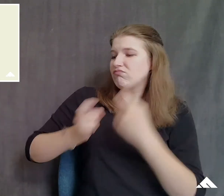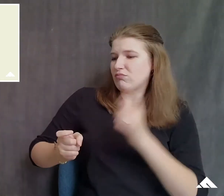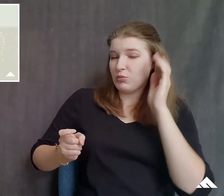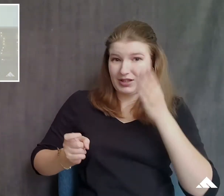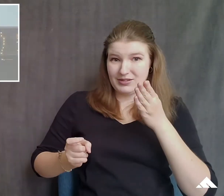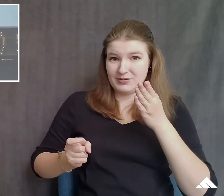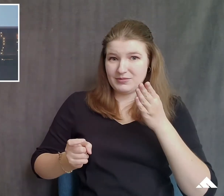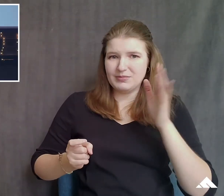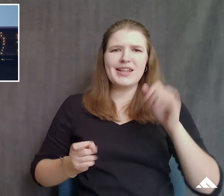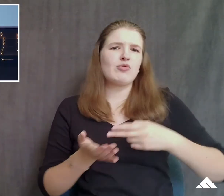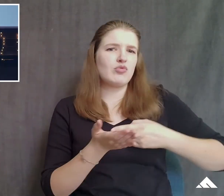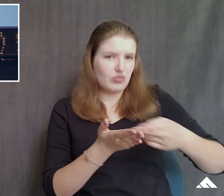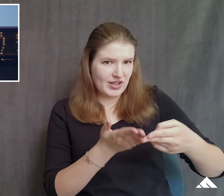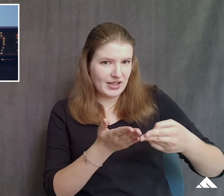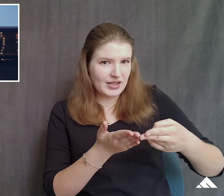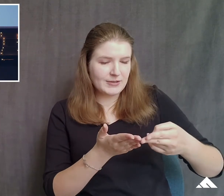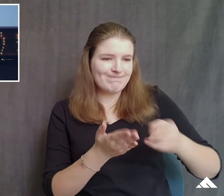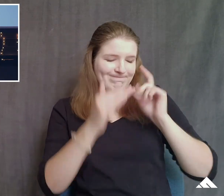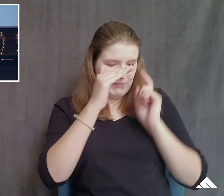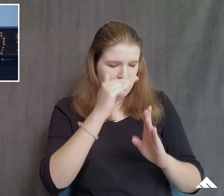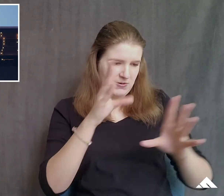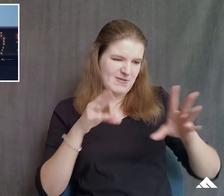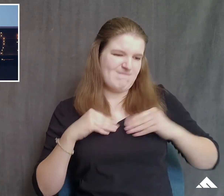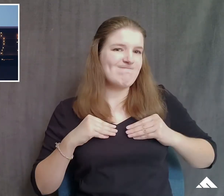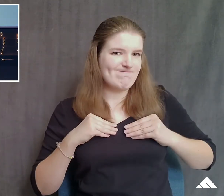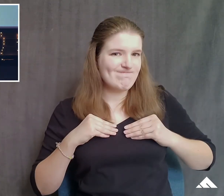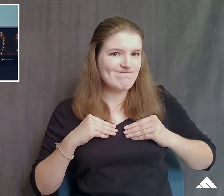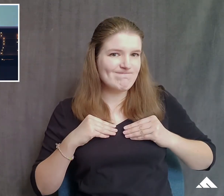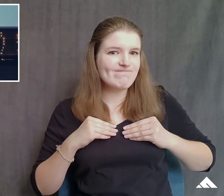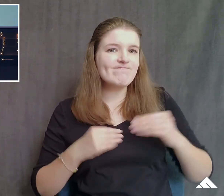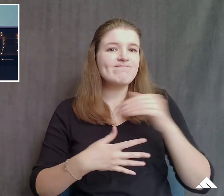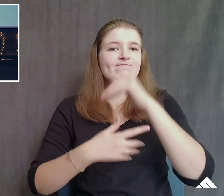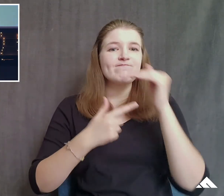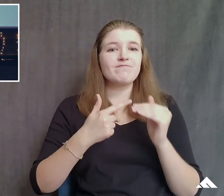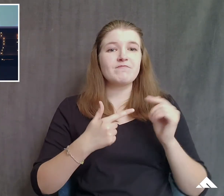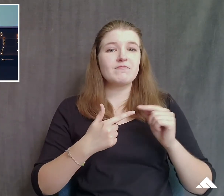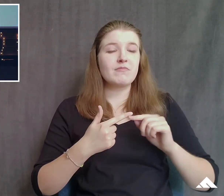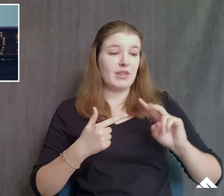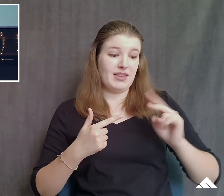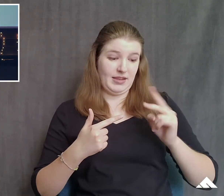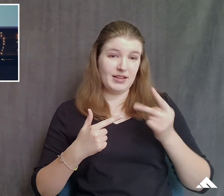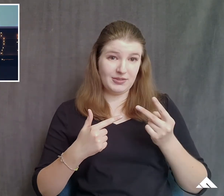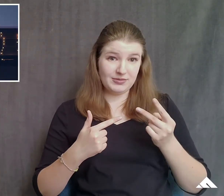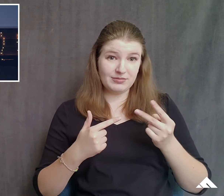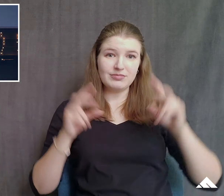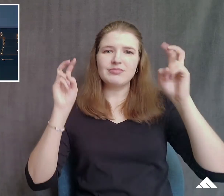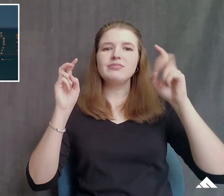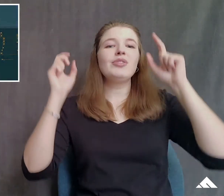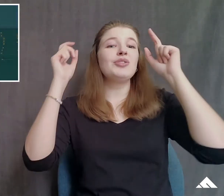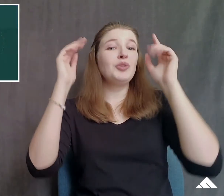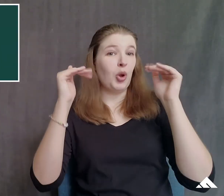are, being humble to own that and admit that. Then we stepped into healing choice number two. This is what we call the